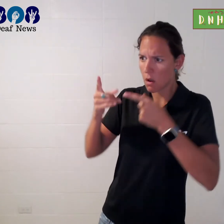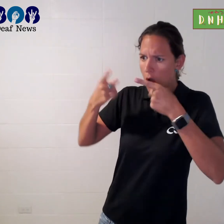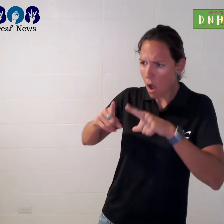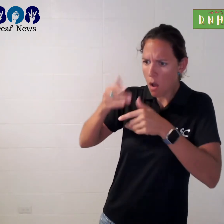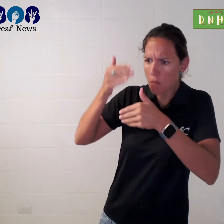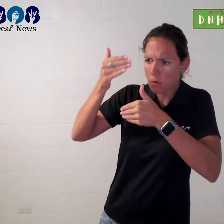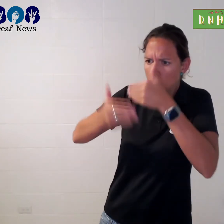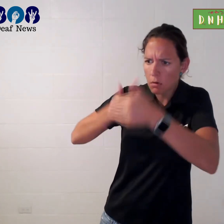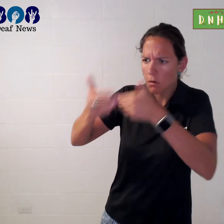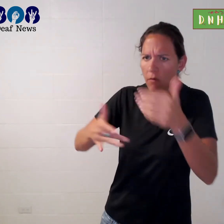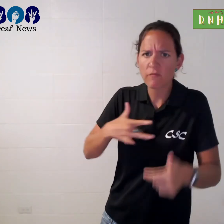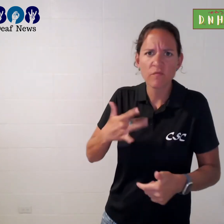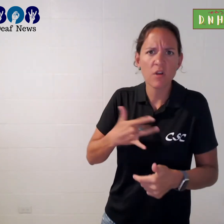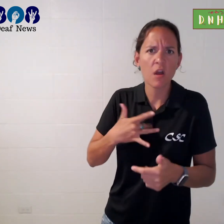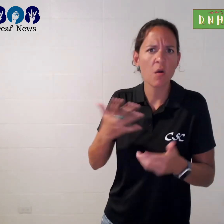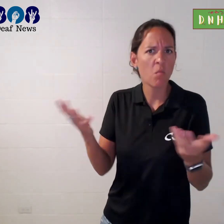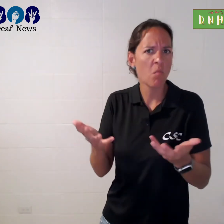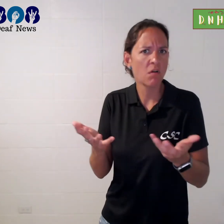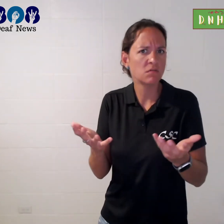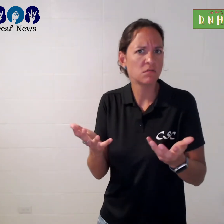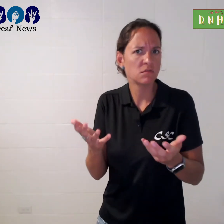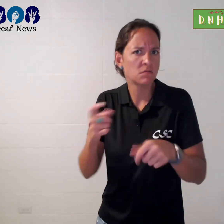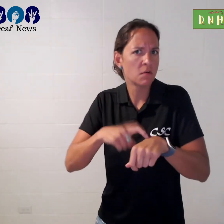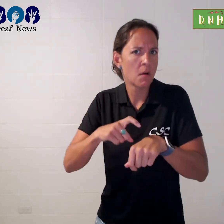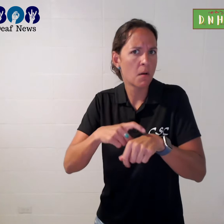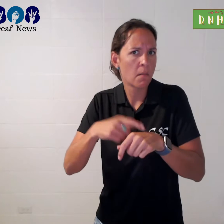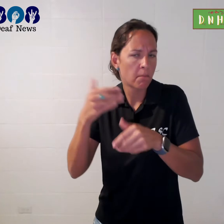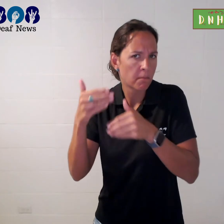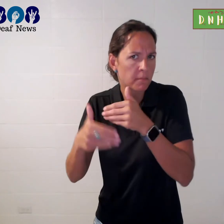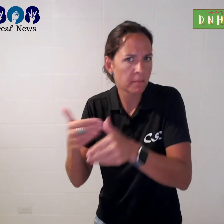what is the timeline of symptoms for monkeypox?